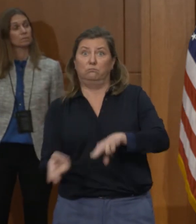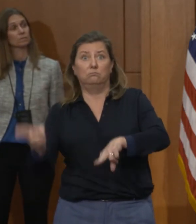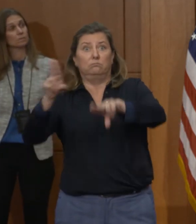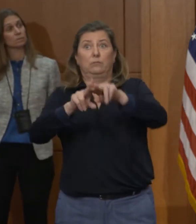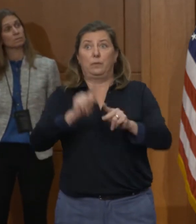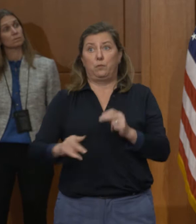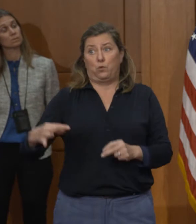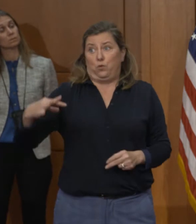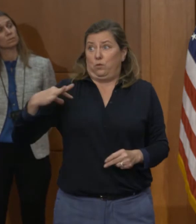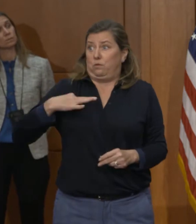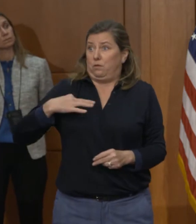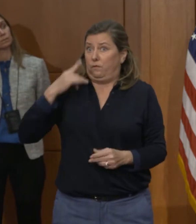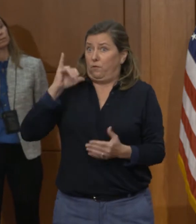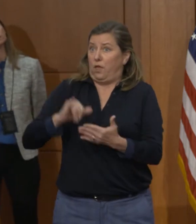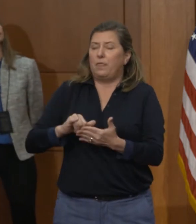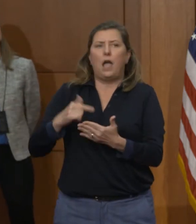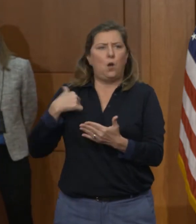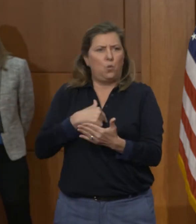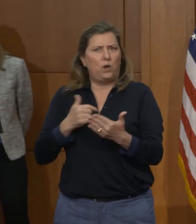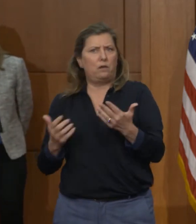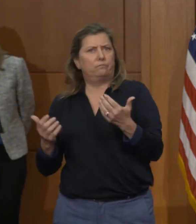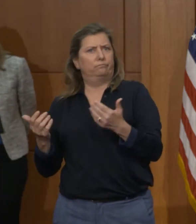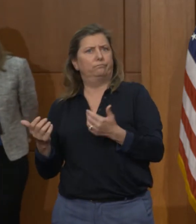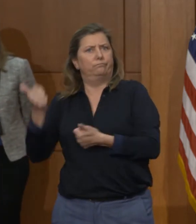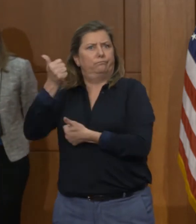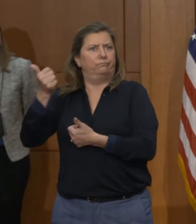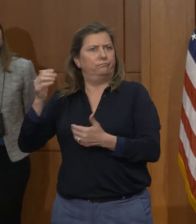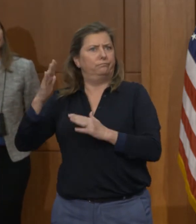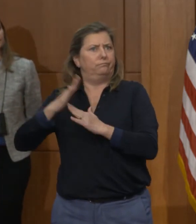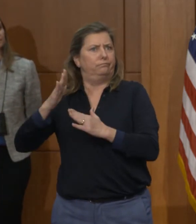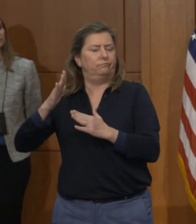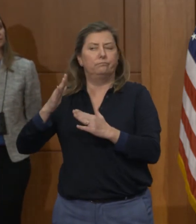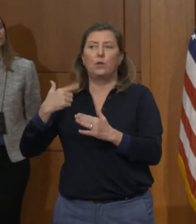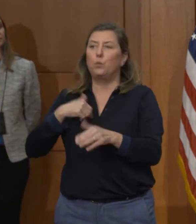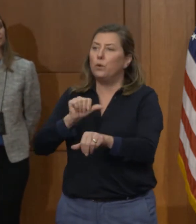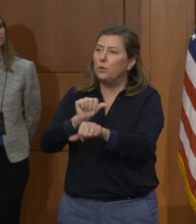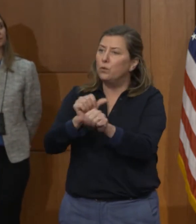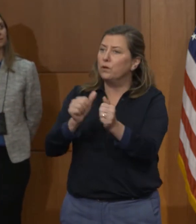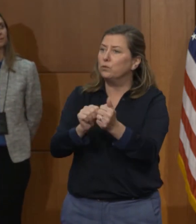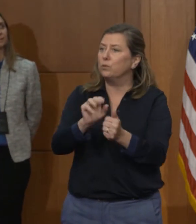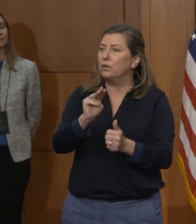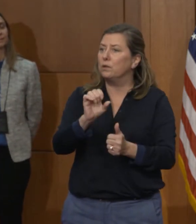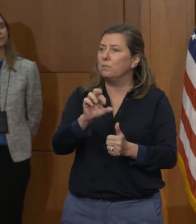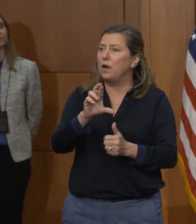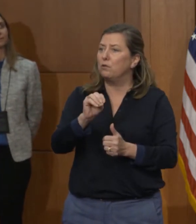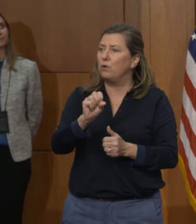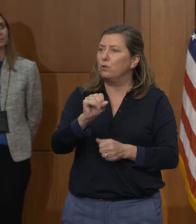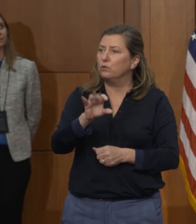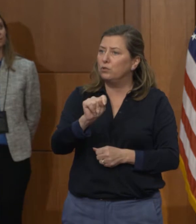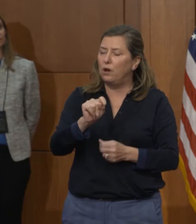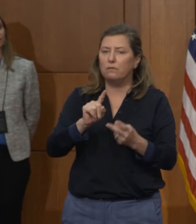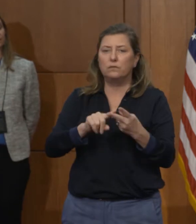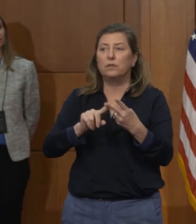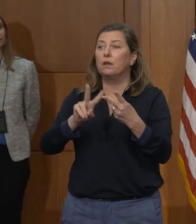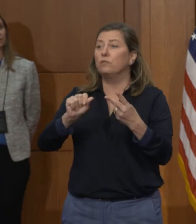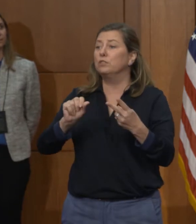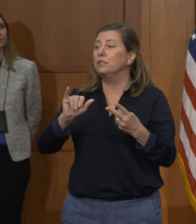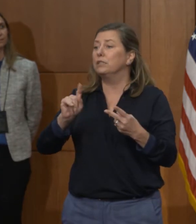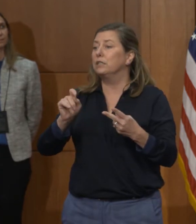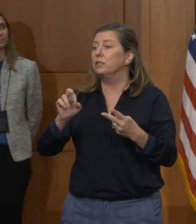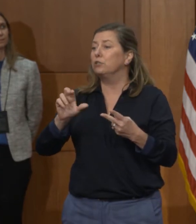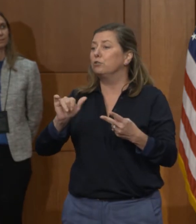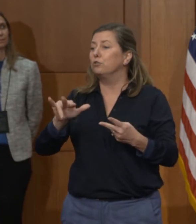people filing for unemployment. We worked with Microsoft and Virginia Interactive to launch a